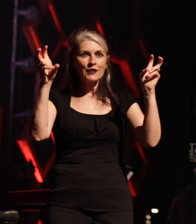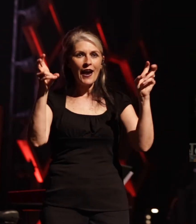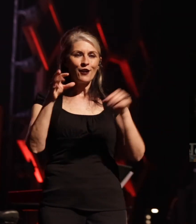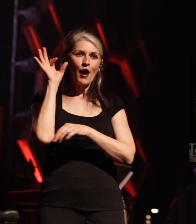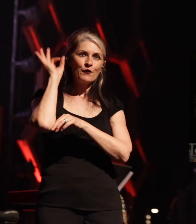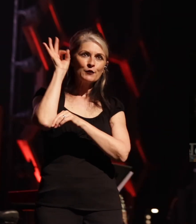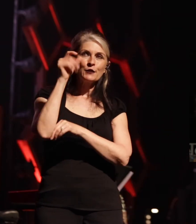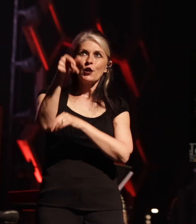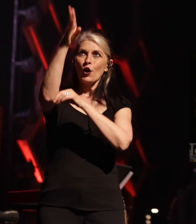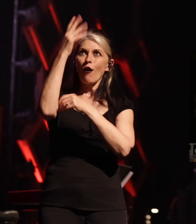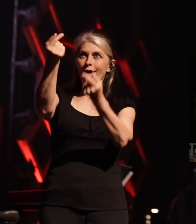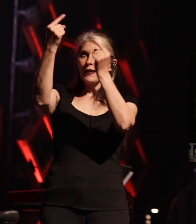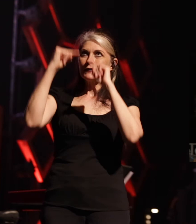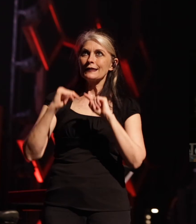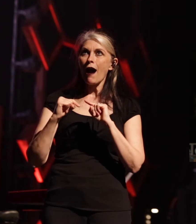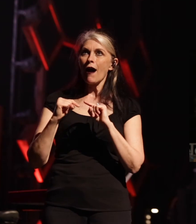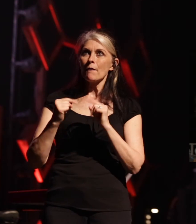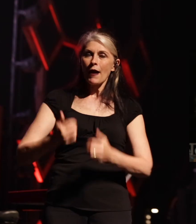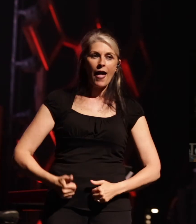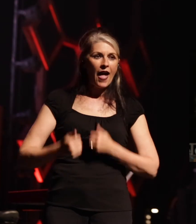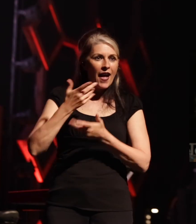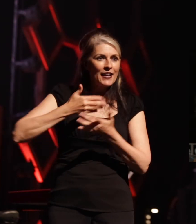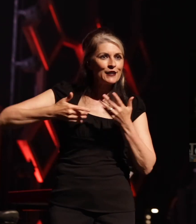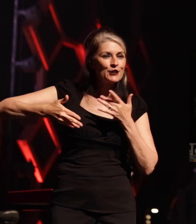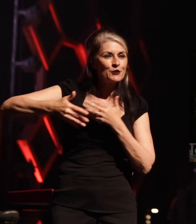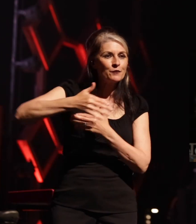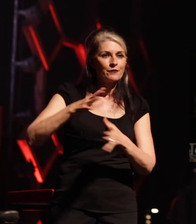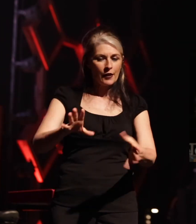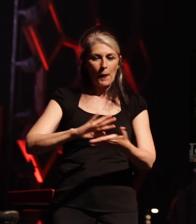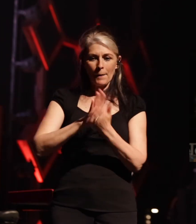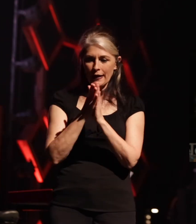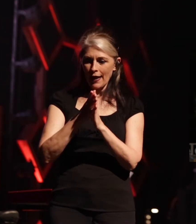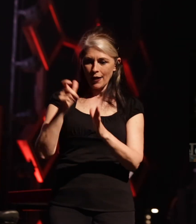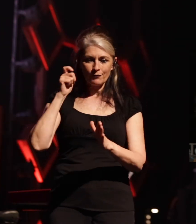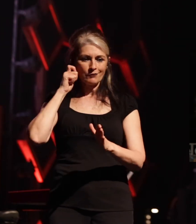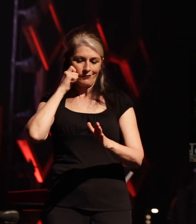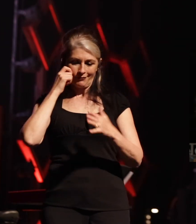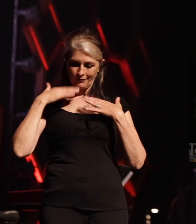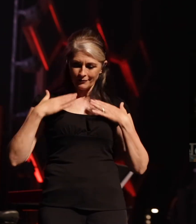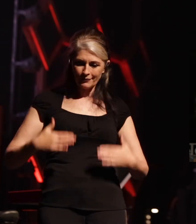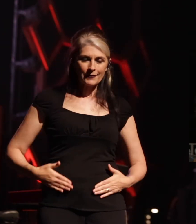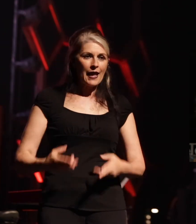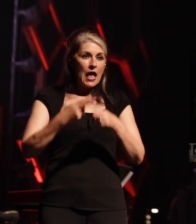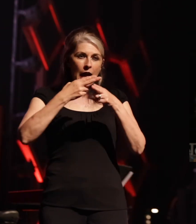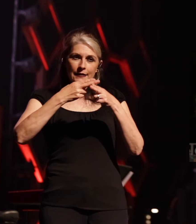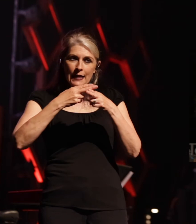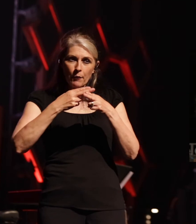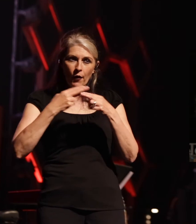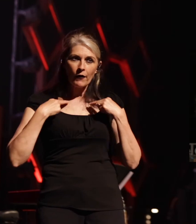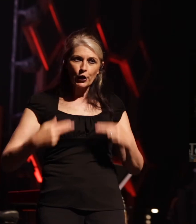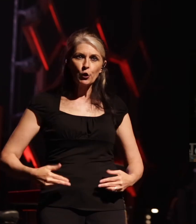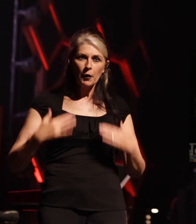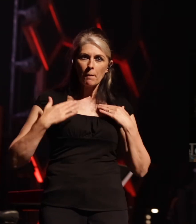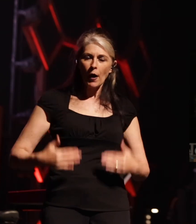that God took on flesh, that he took on a temporary human body. He took on a tent. And just like